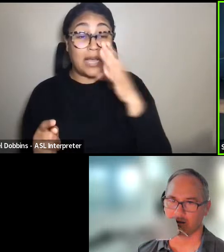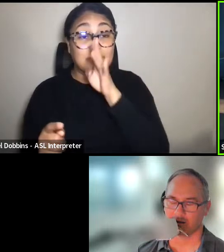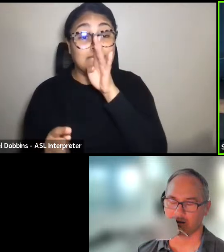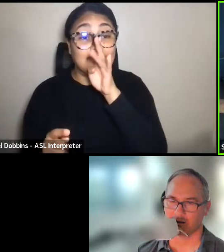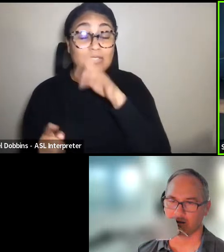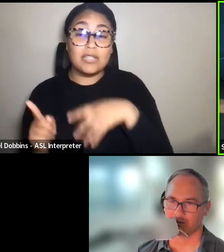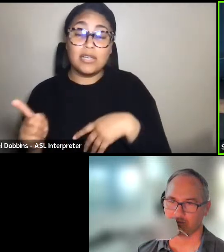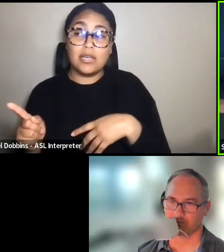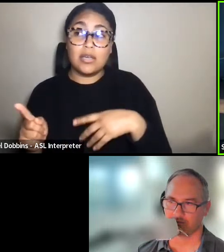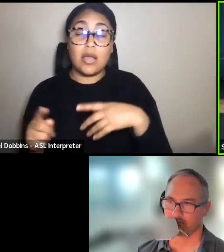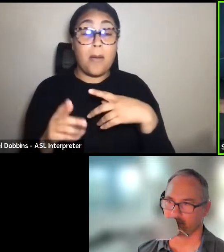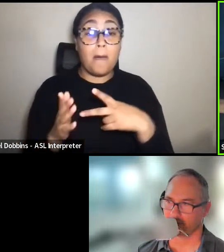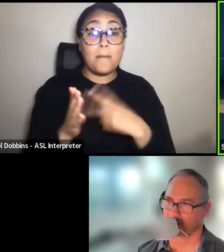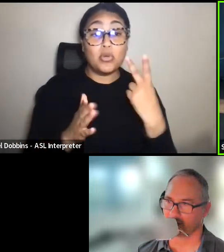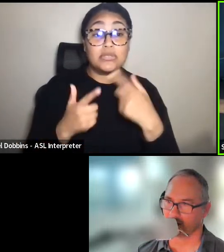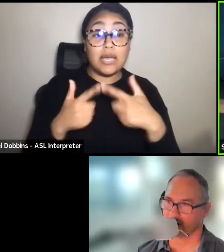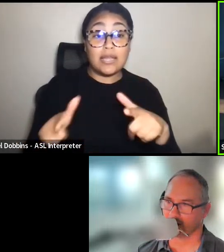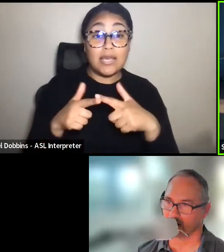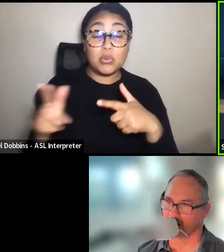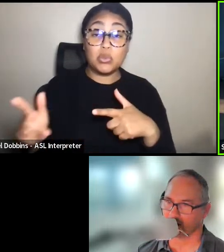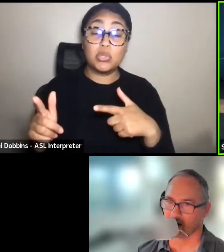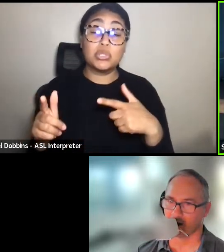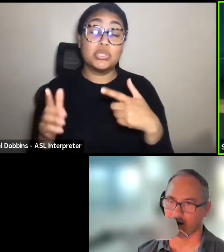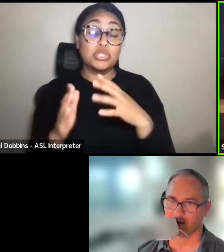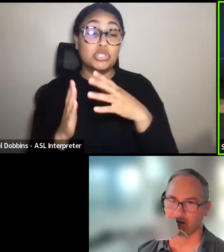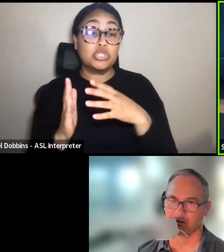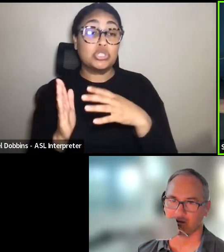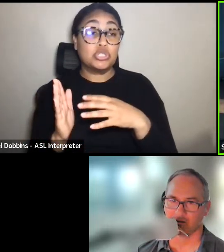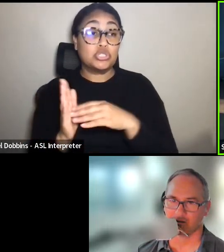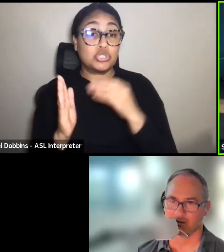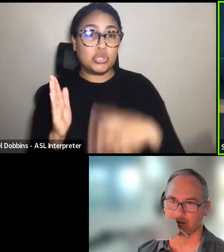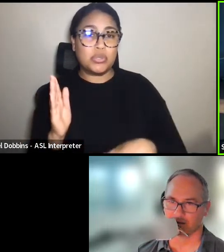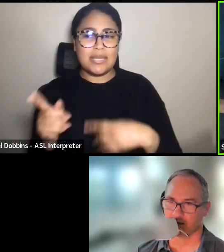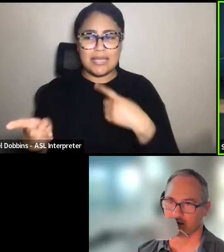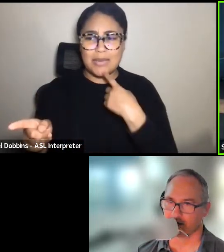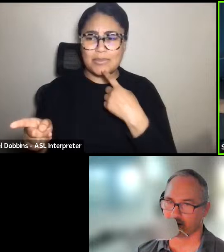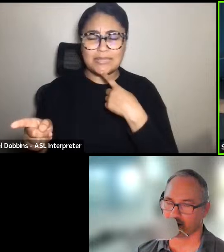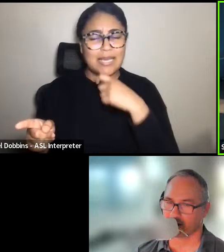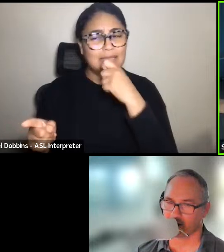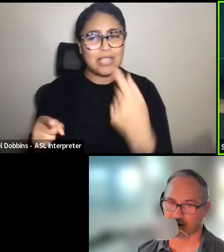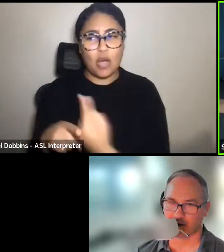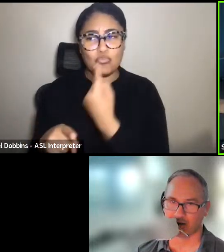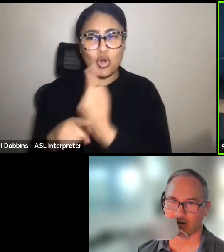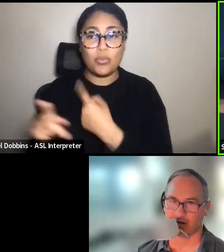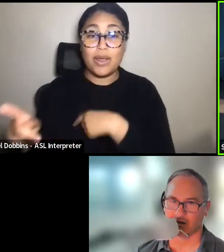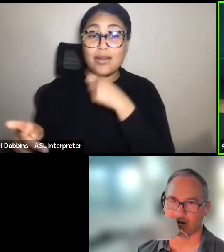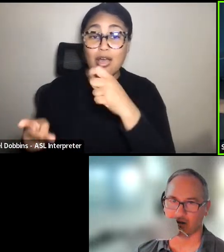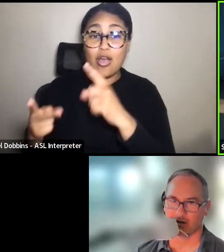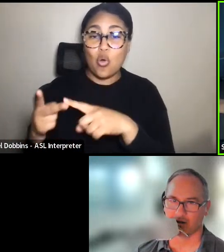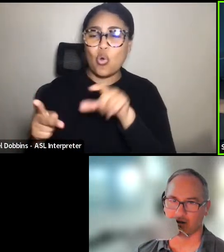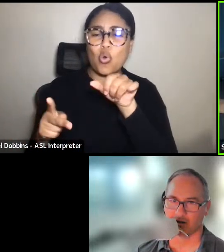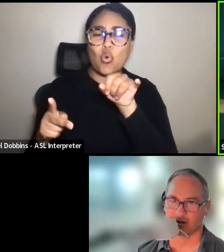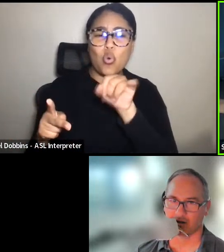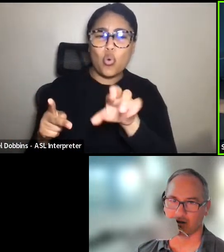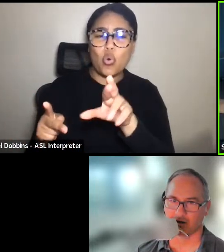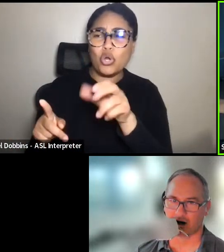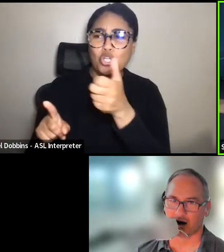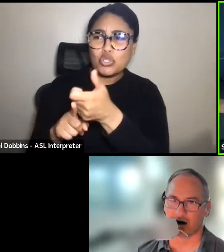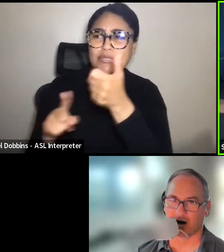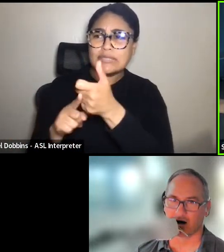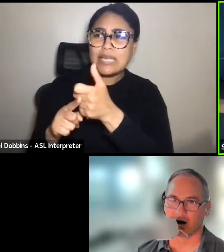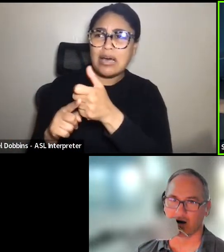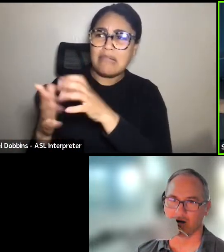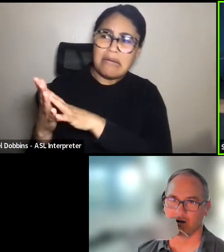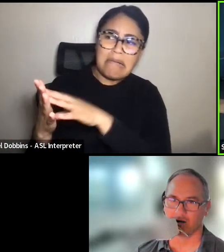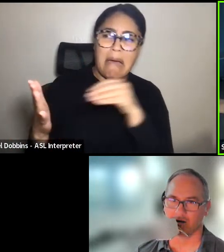multilingual learners, right? They think that, oh, this language is not accurate. This is not, or you copied this because this couldn't possibly be your